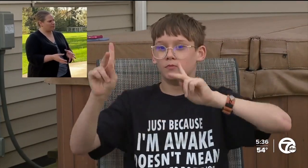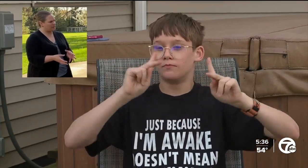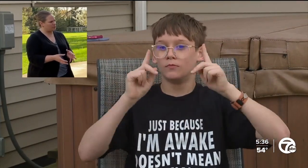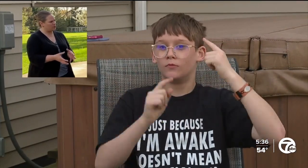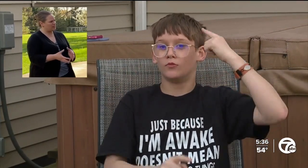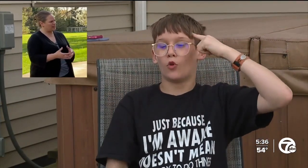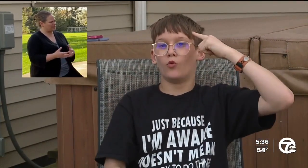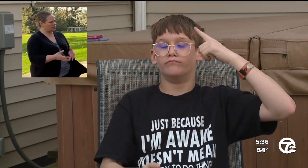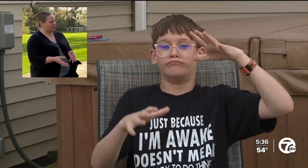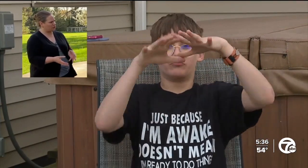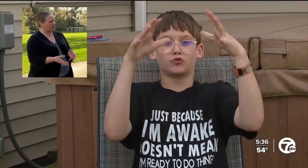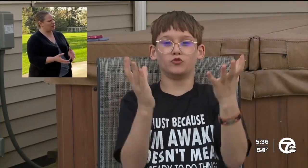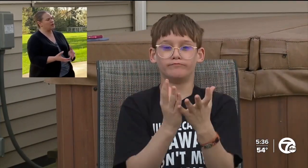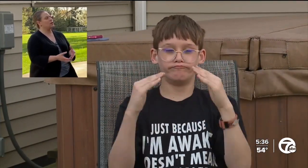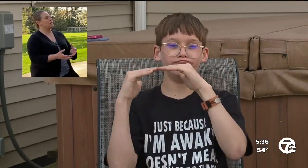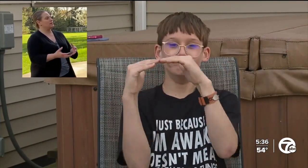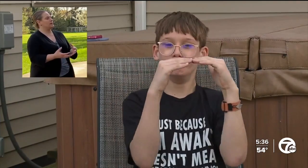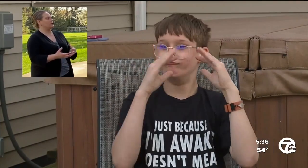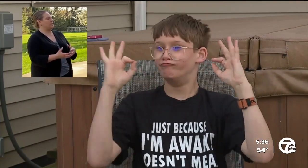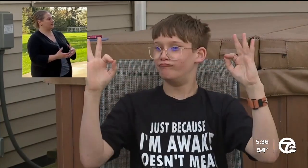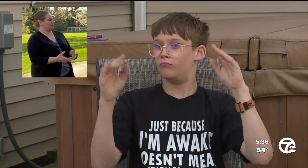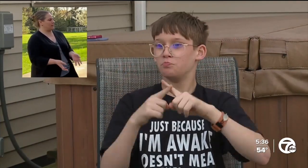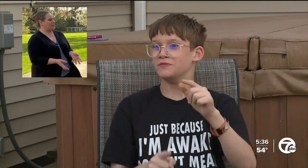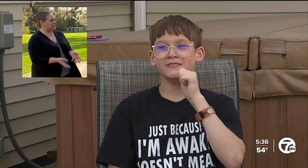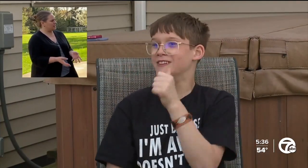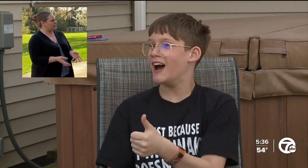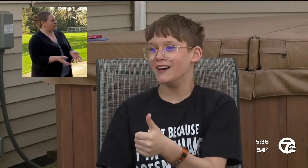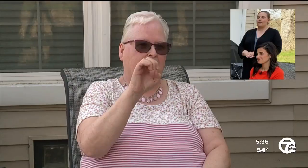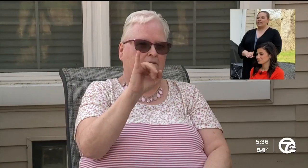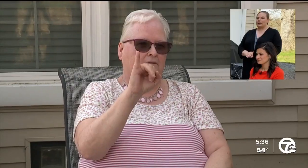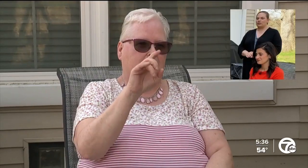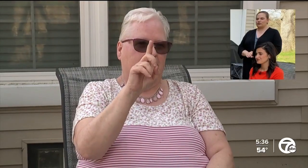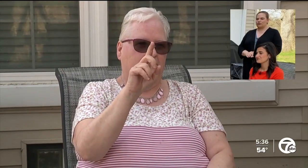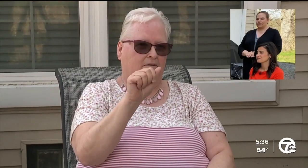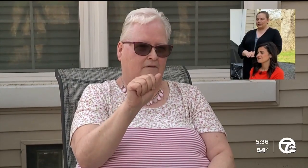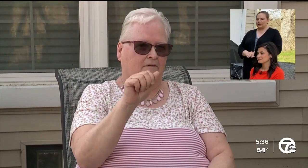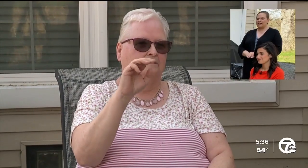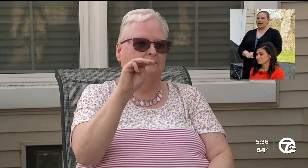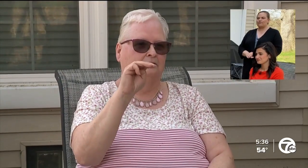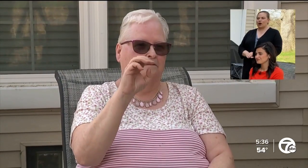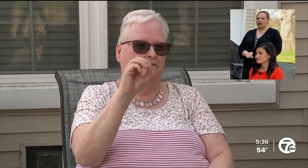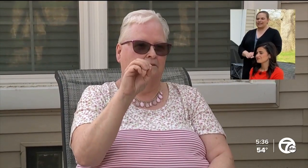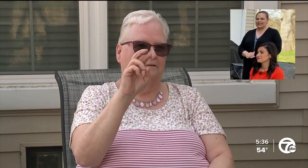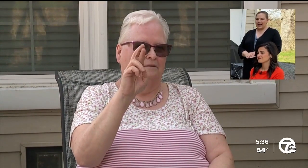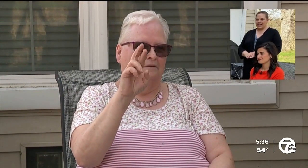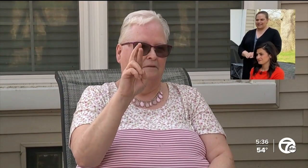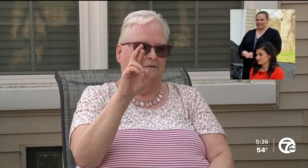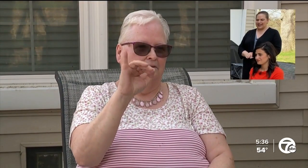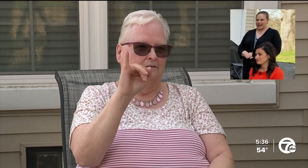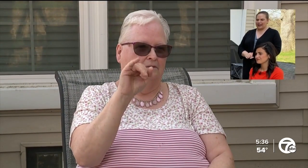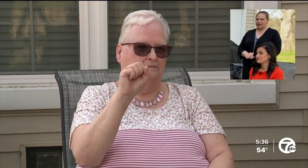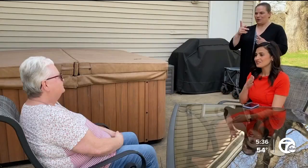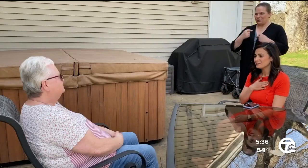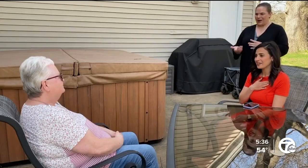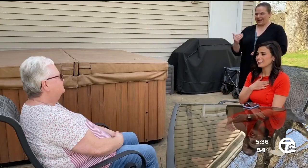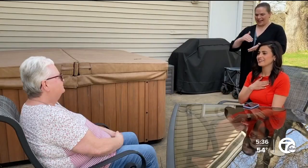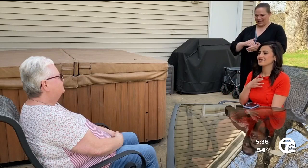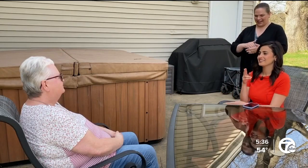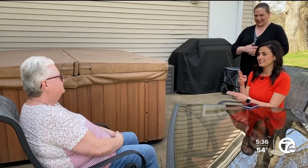people and their learning need to be expanded. My name is Frida, F-R-E-I-D-A. While I don't know how